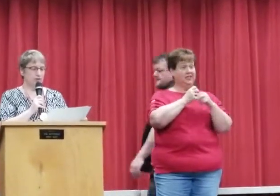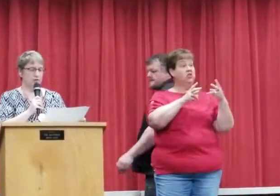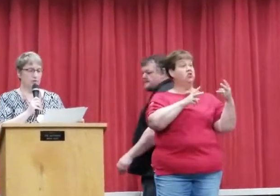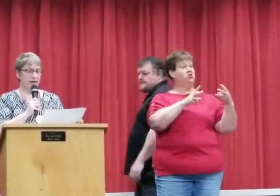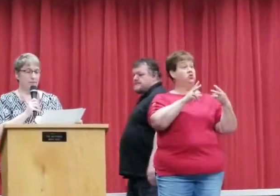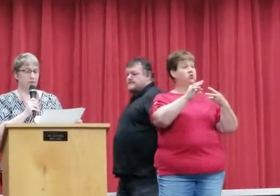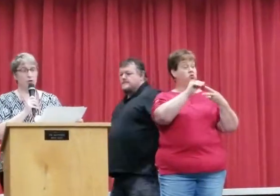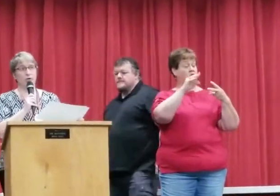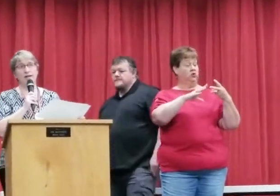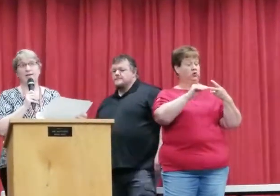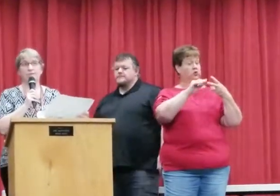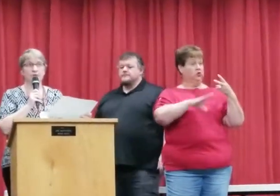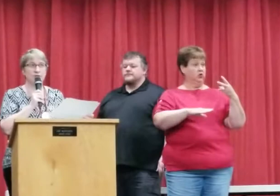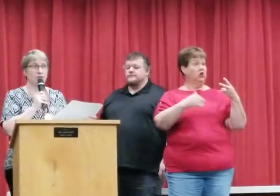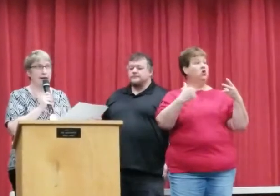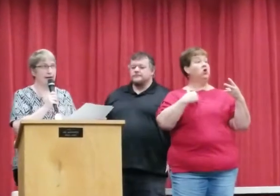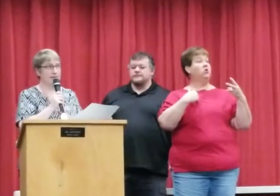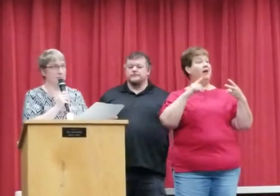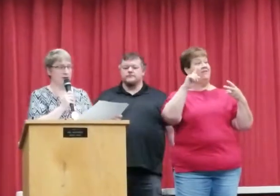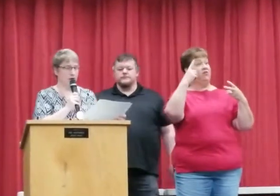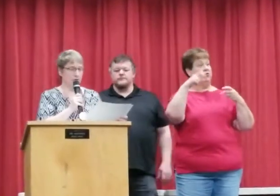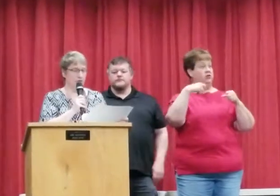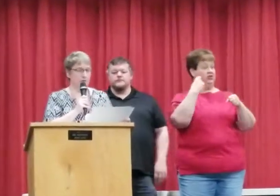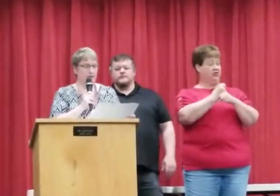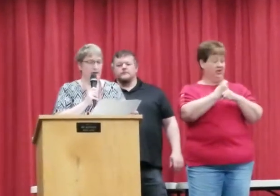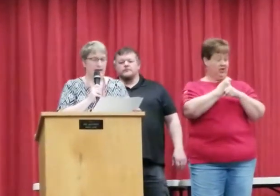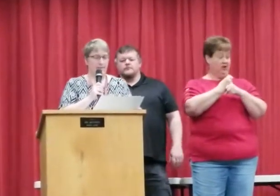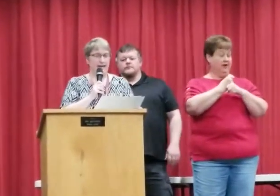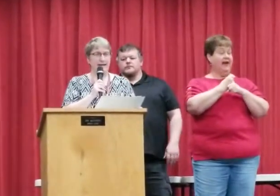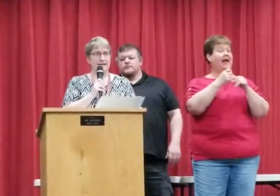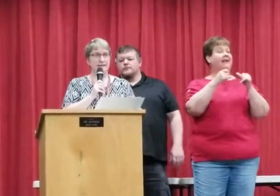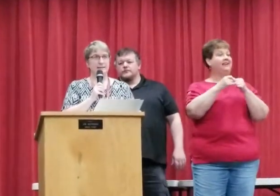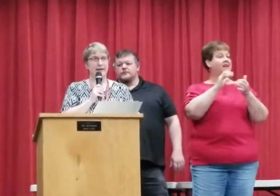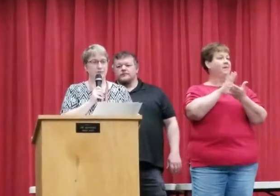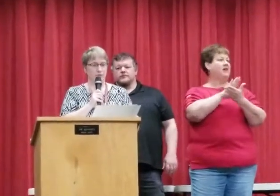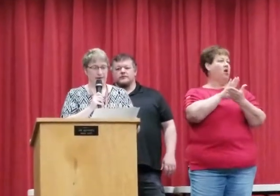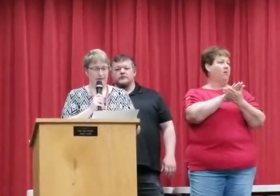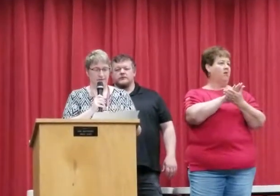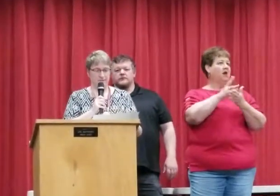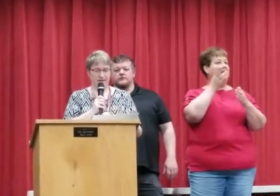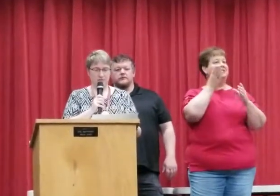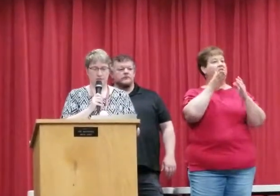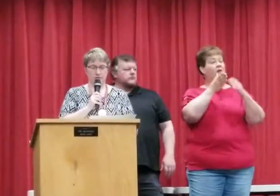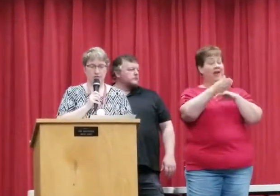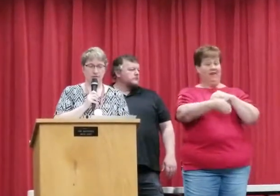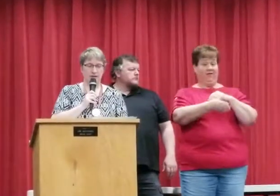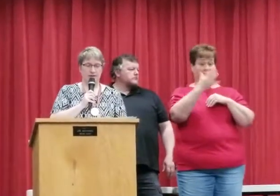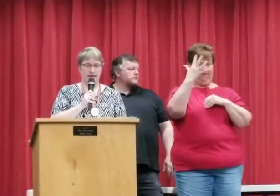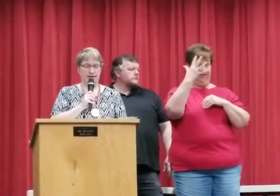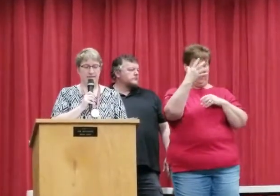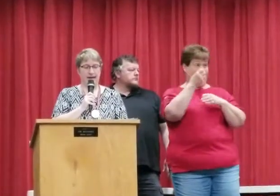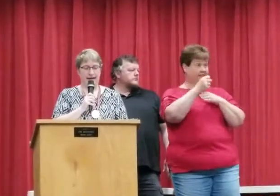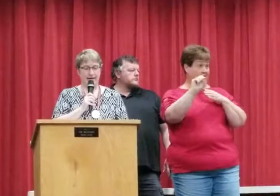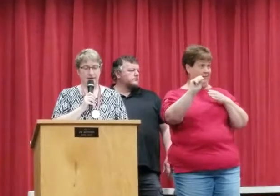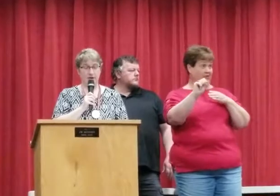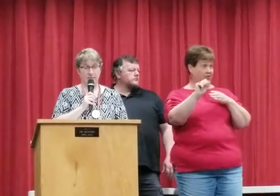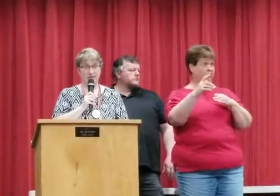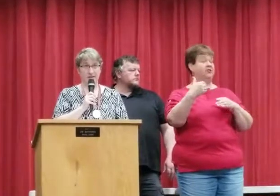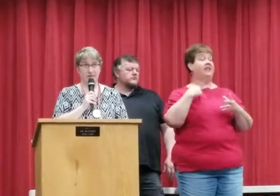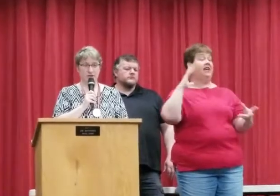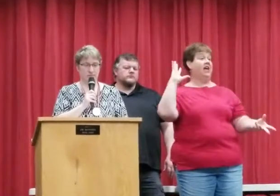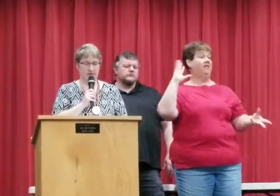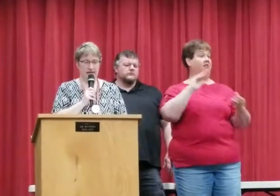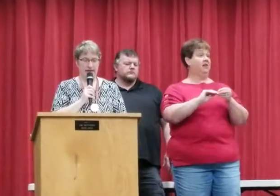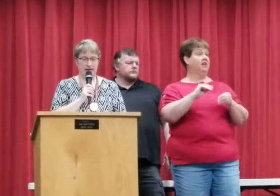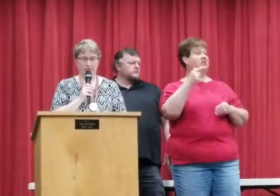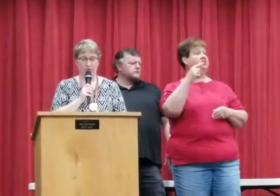two students who have earned a first-year academic honor, and that is after five semesters, they've had a